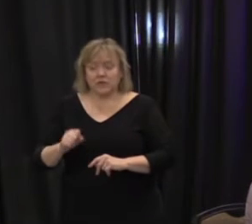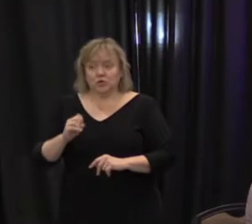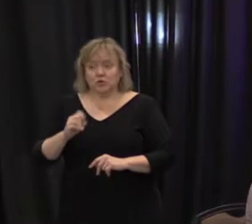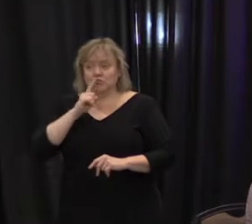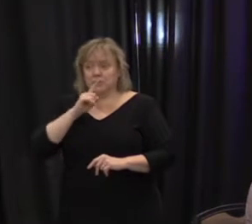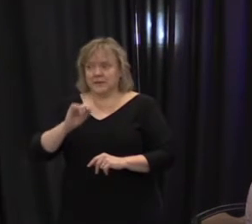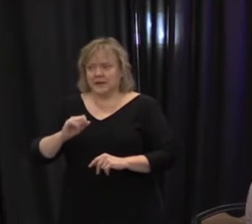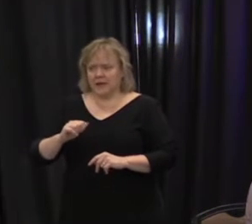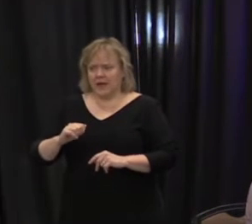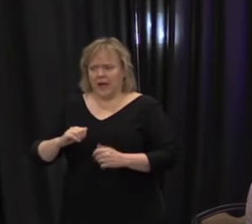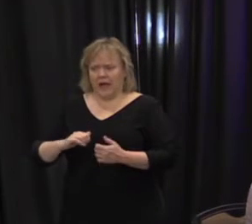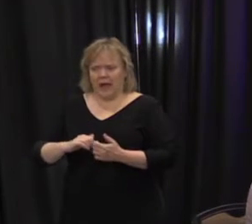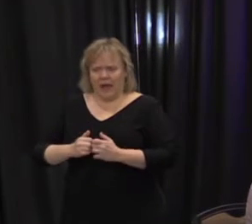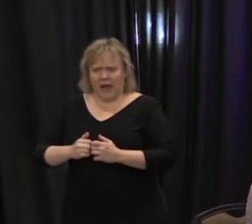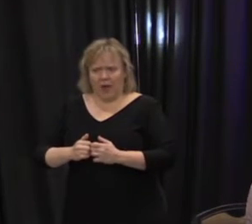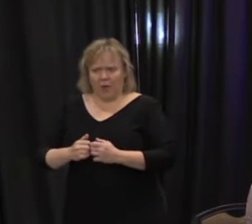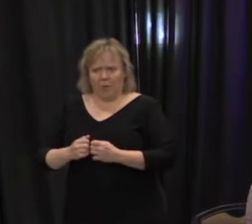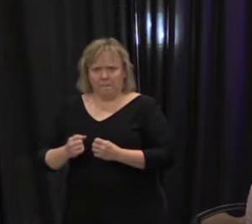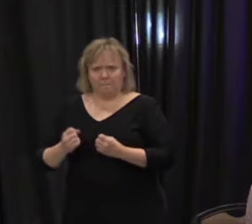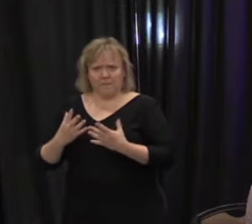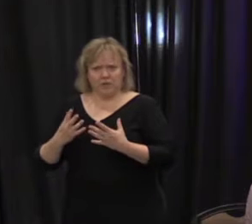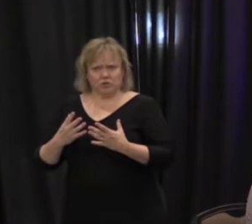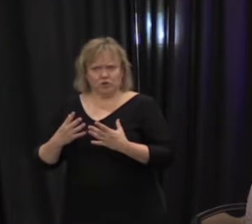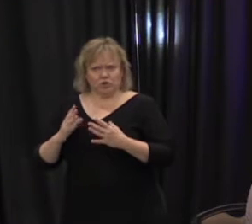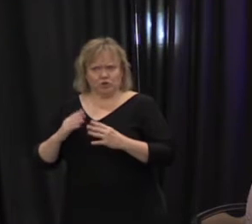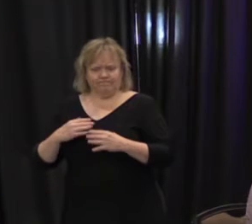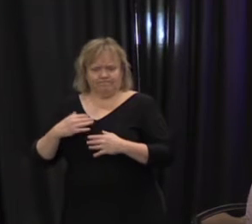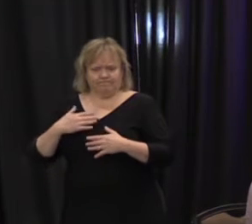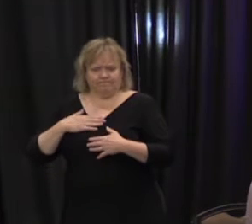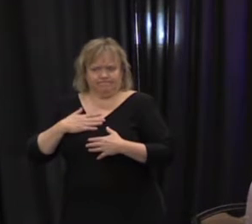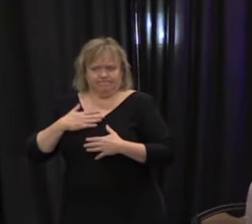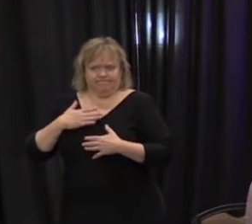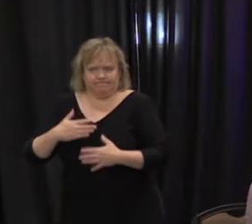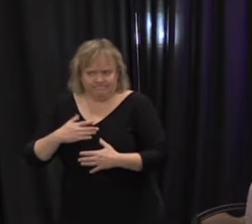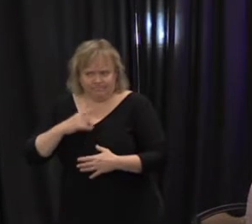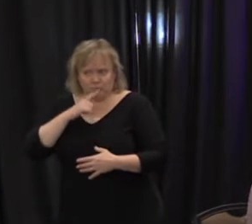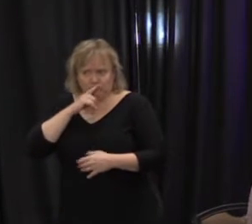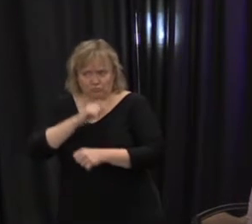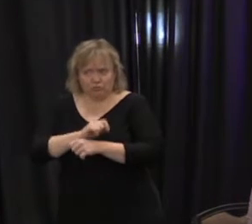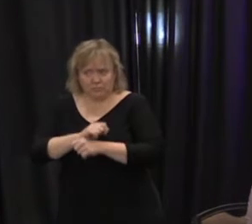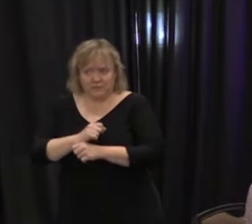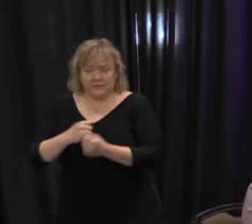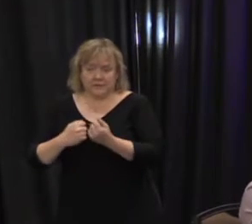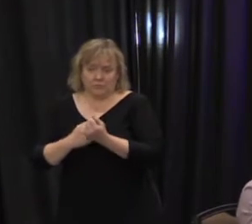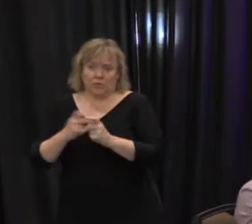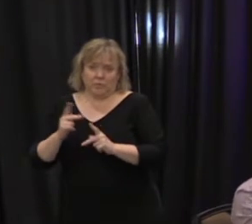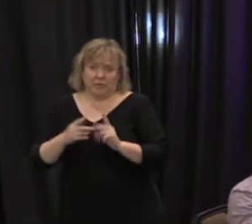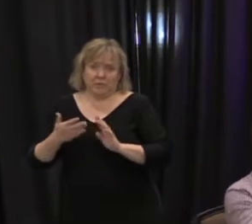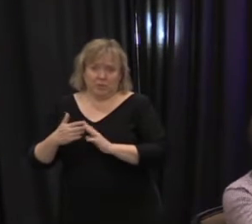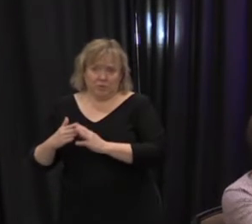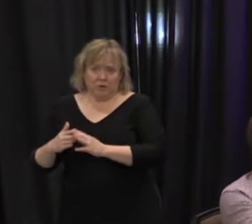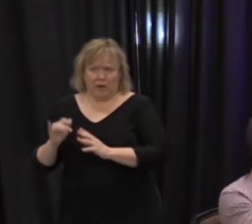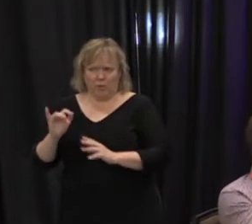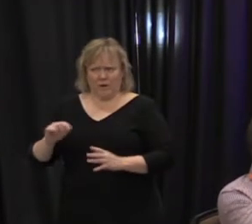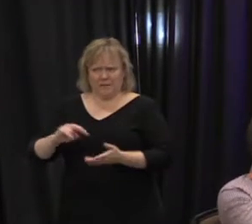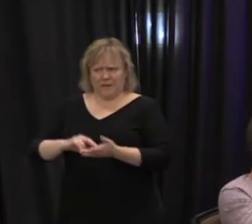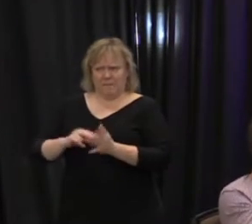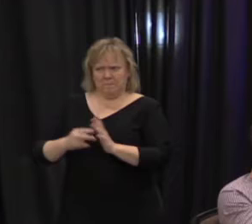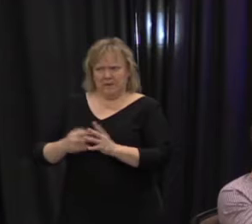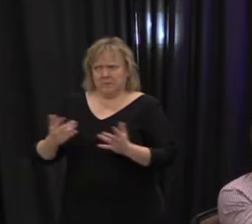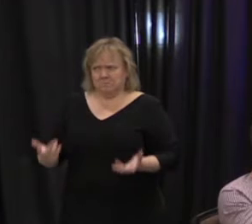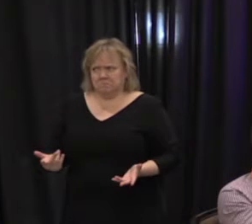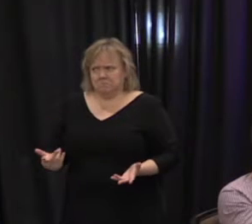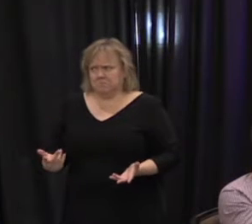moment are you willing to go to push yourselves to really support folks in our communities? And what does that actually mean? Does